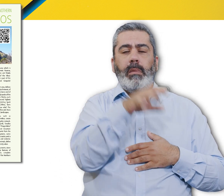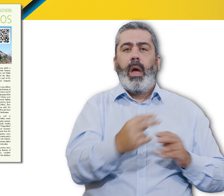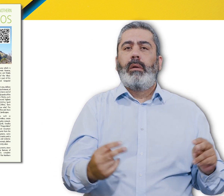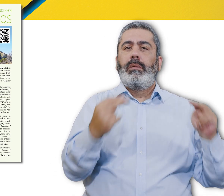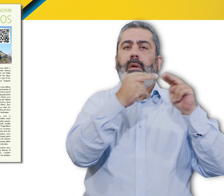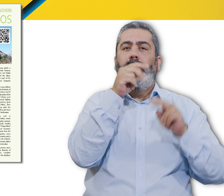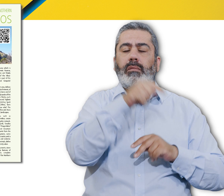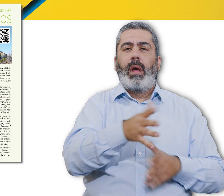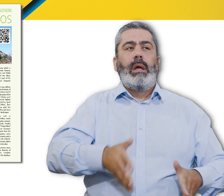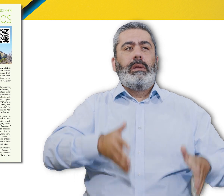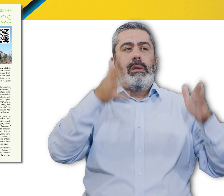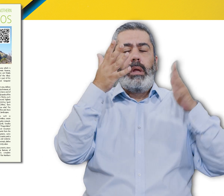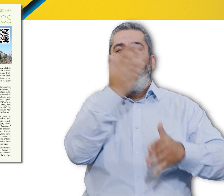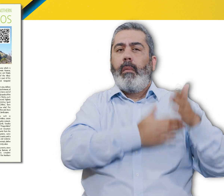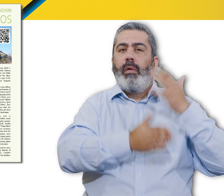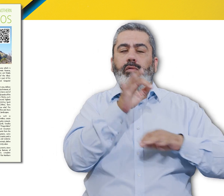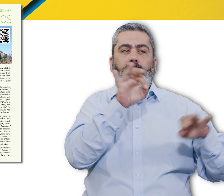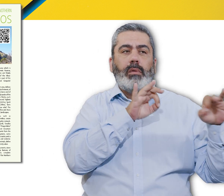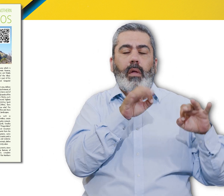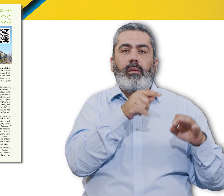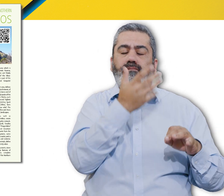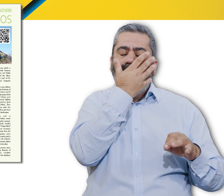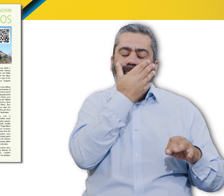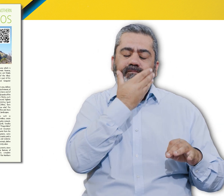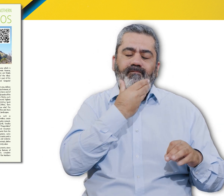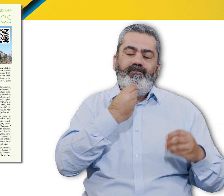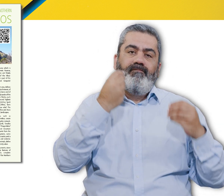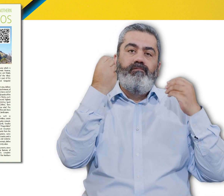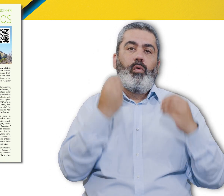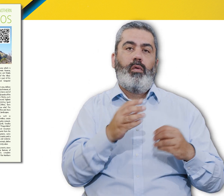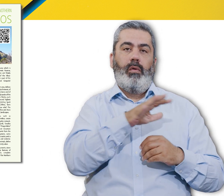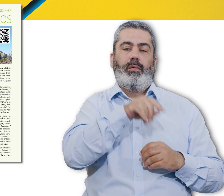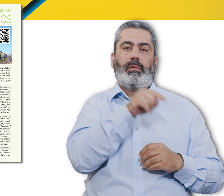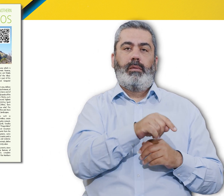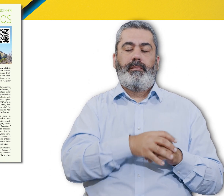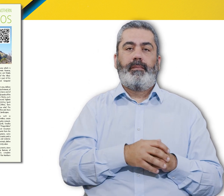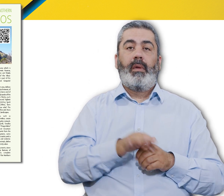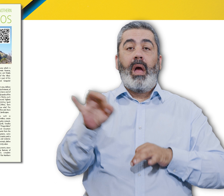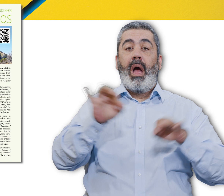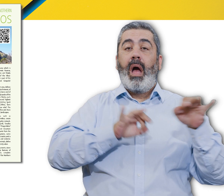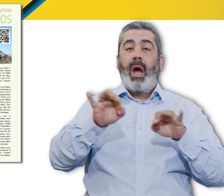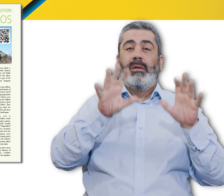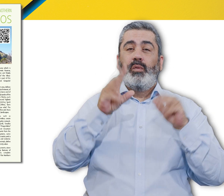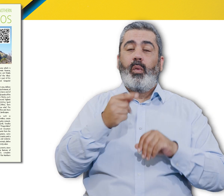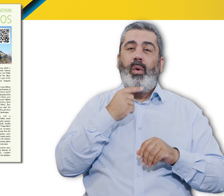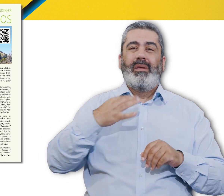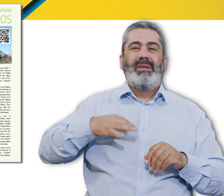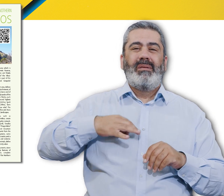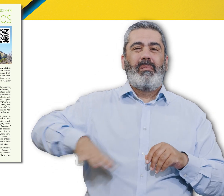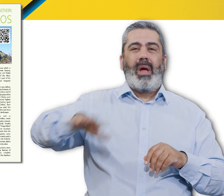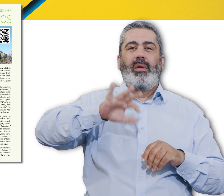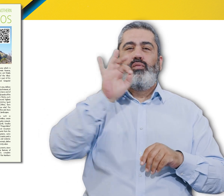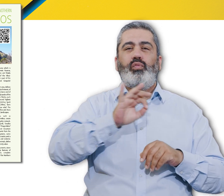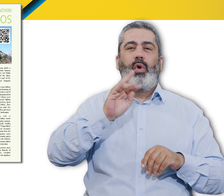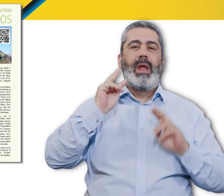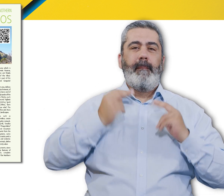of traditional architecture, complete the unique scenery of the Northern Pindos National Park. Map with the location of the national park